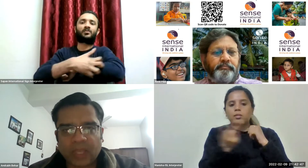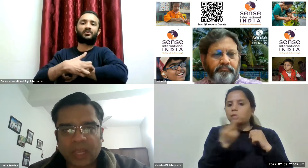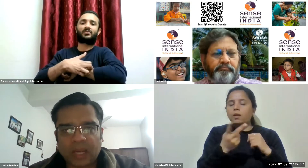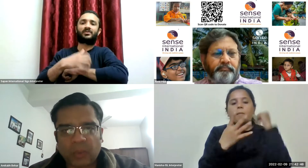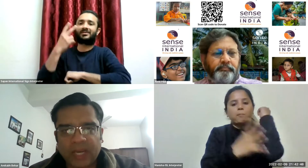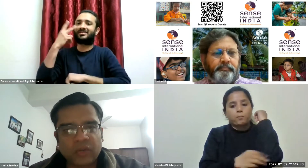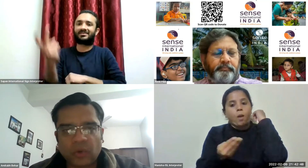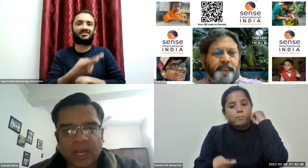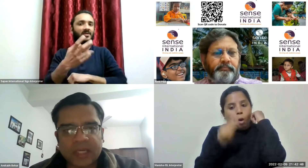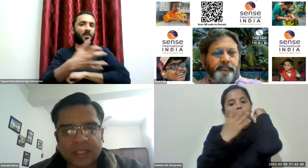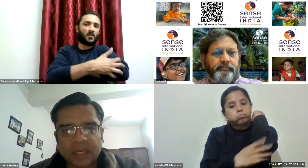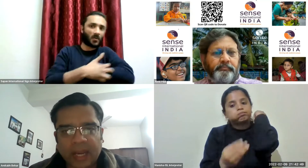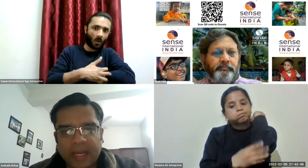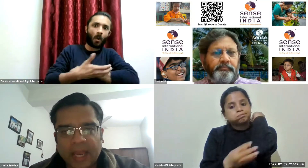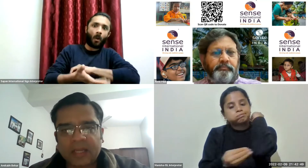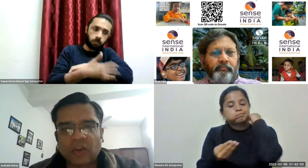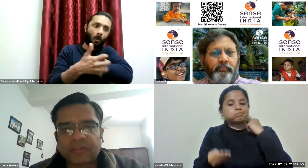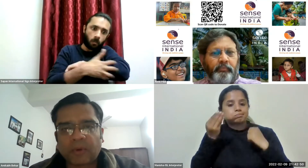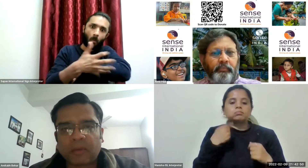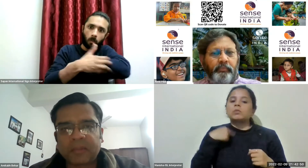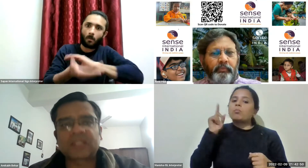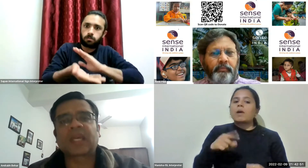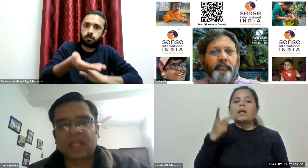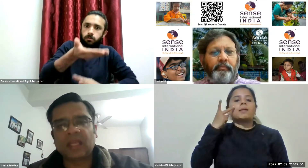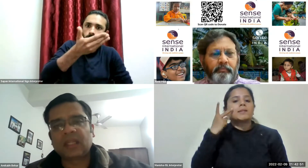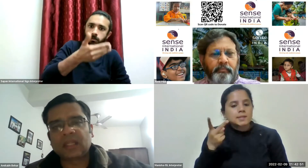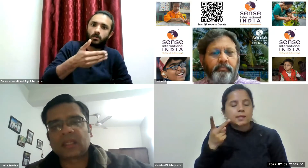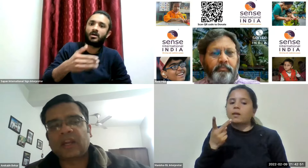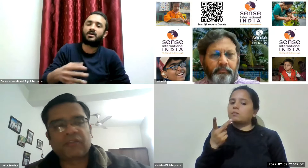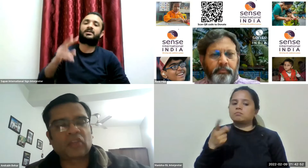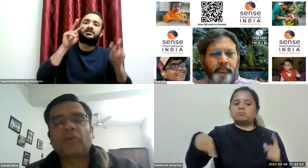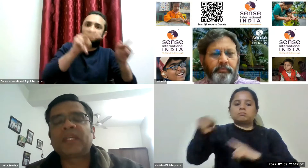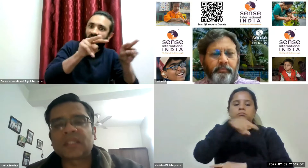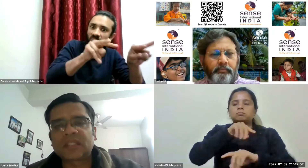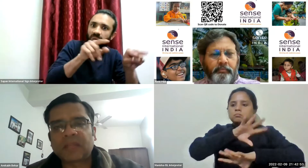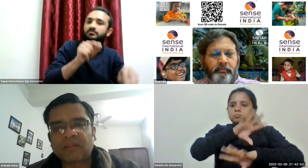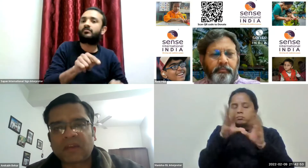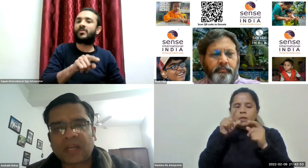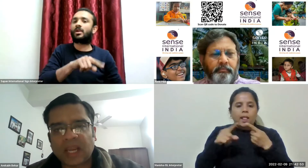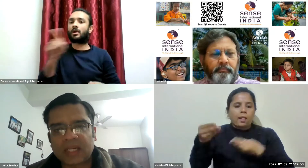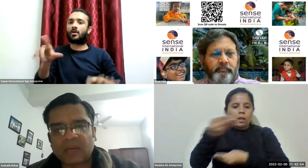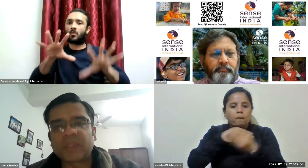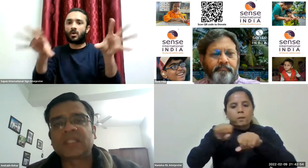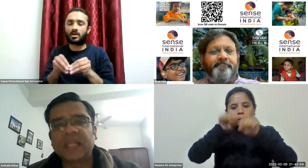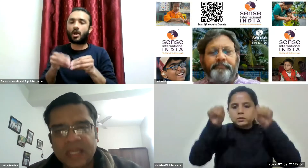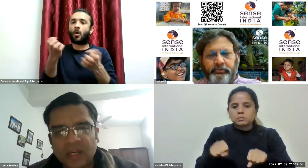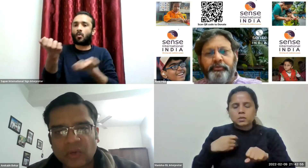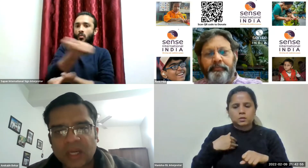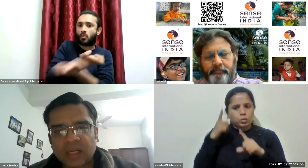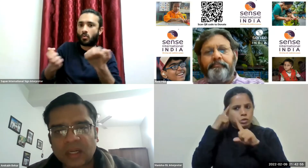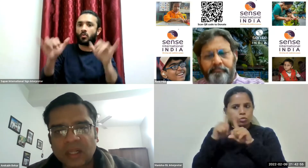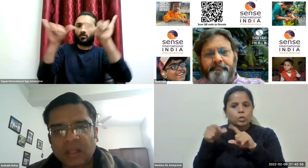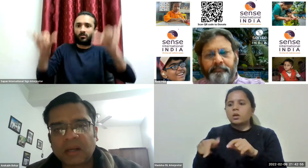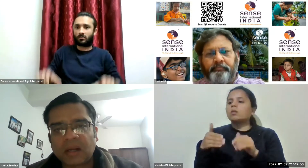poorer. And we need to look at the entirety of the problem. It's again the kind of economic system that we have created, which is